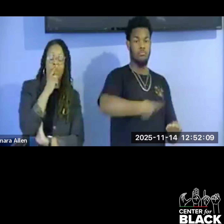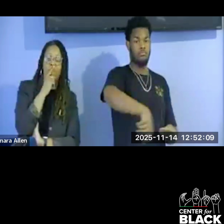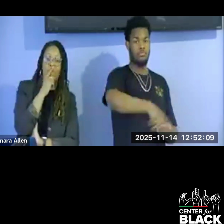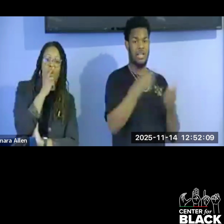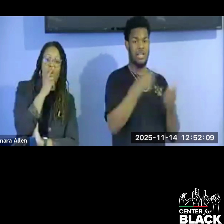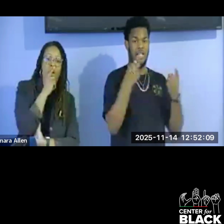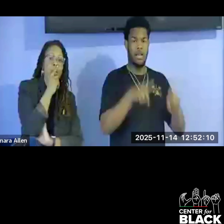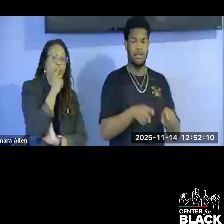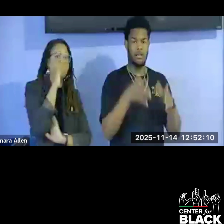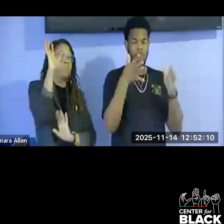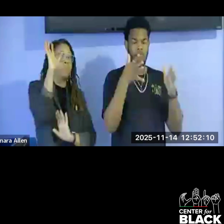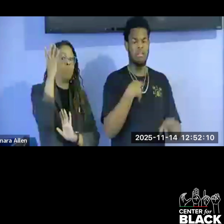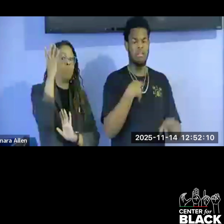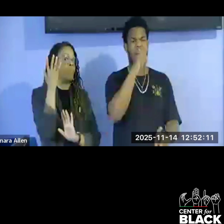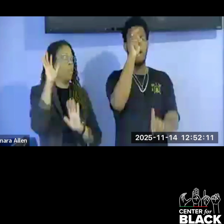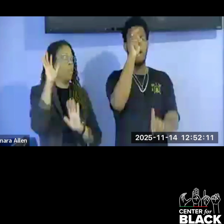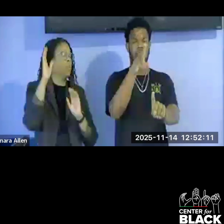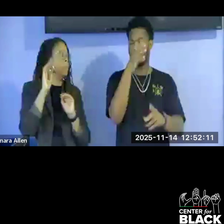K-12 often?